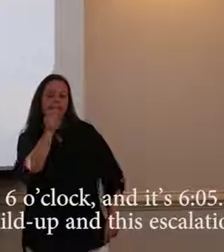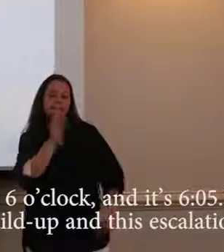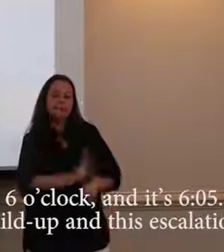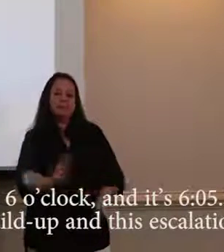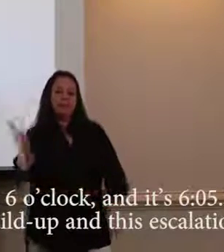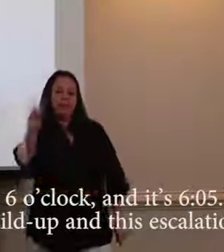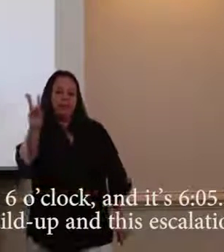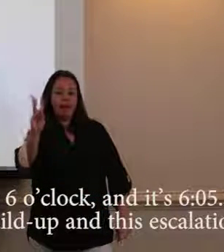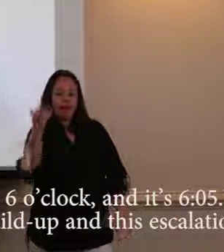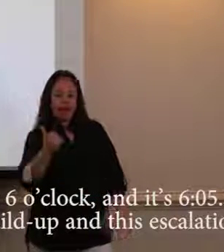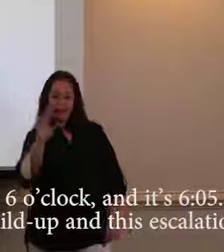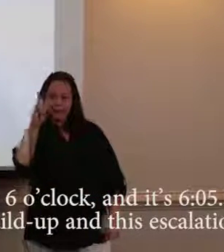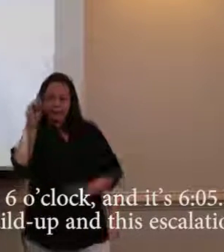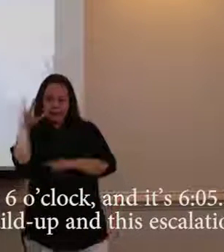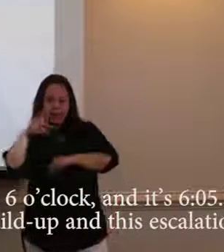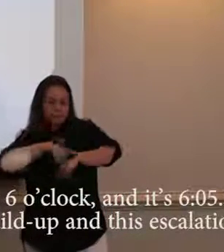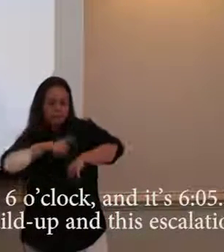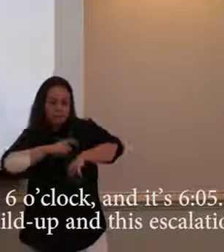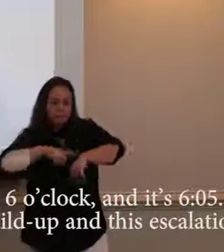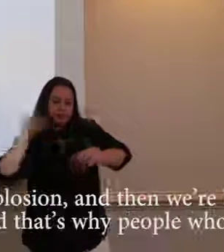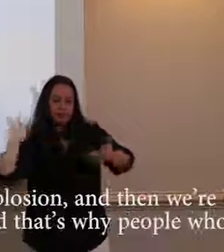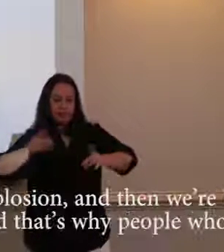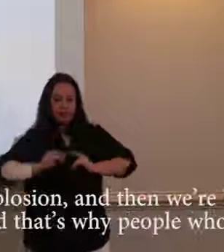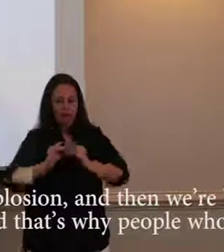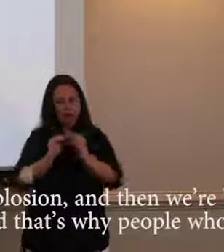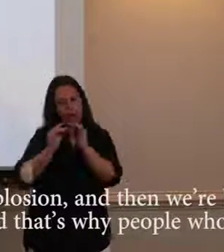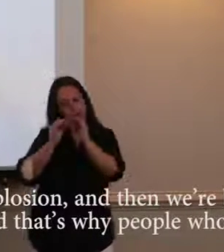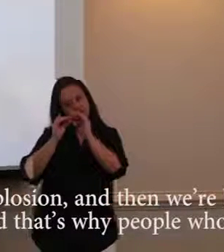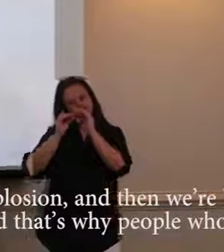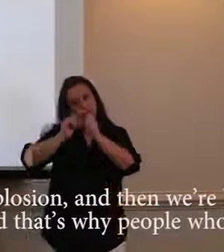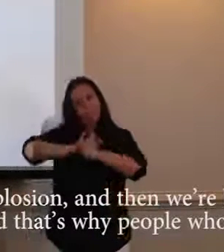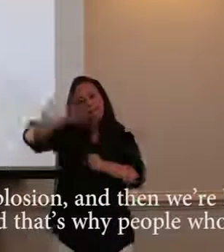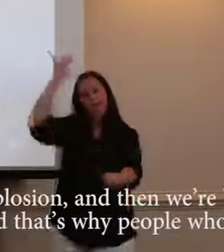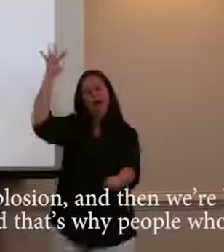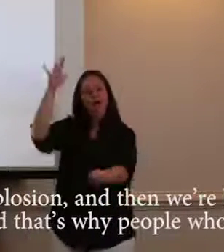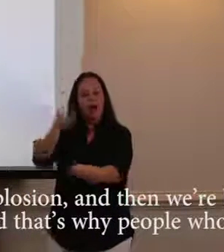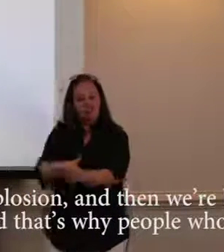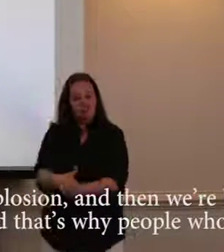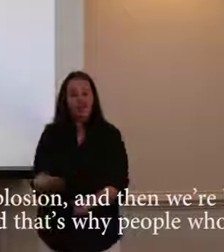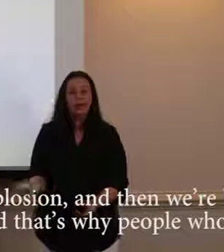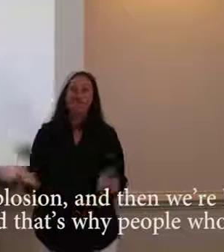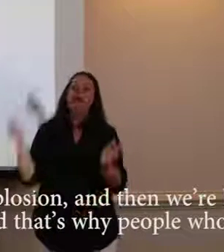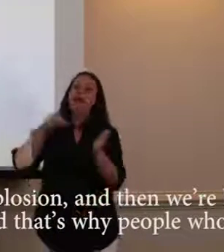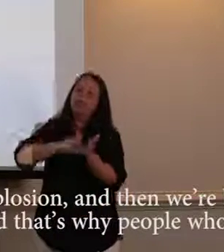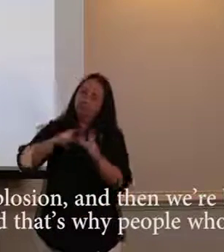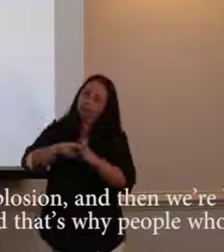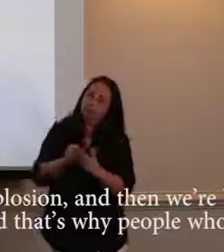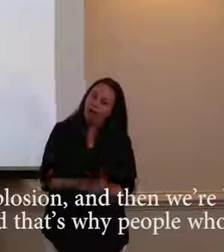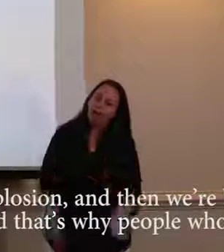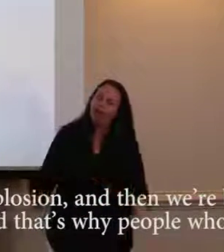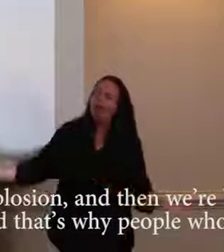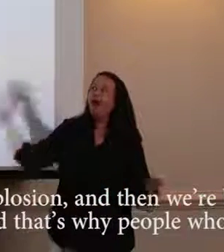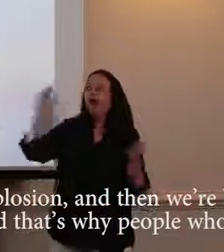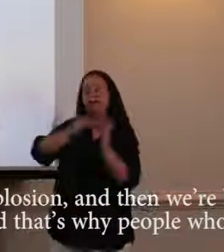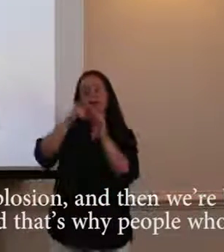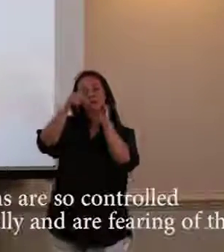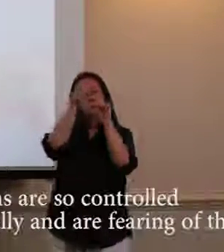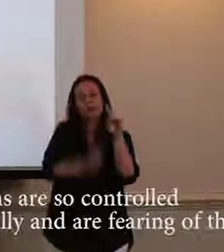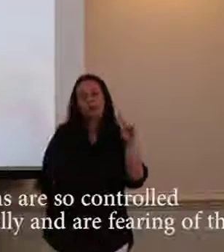we do this build up and this escalation, and then we have another explosion, and then we're back to the honeymoon phase. And that's why people who are in domestic